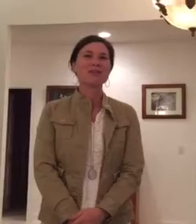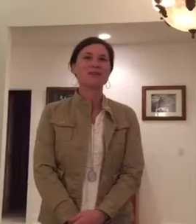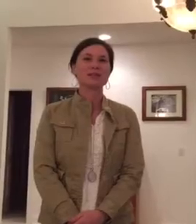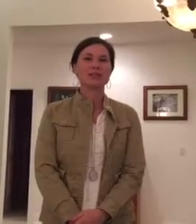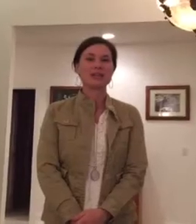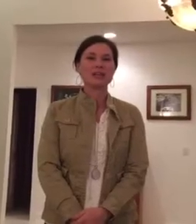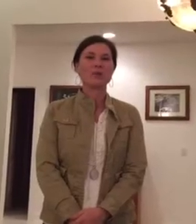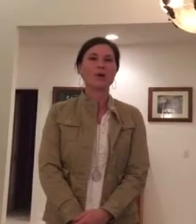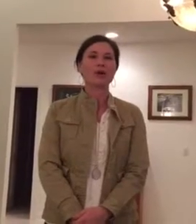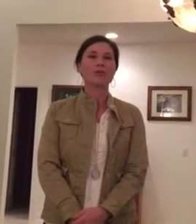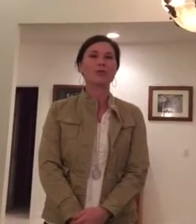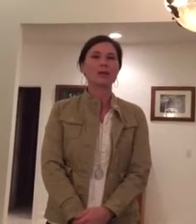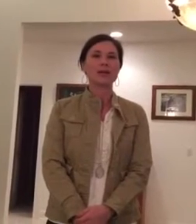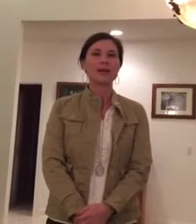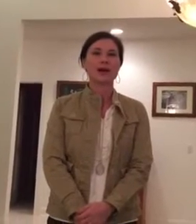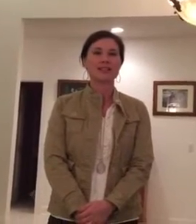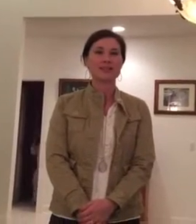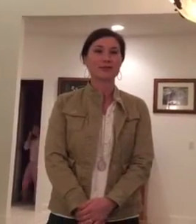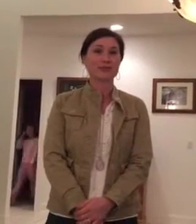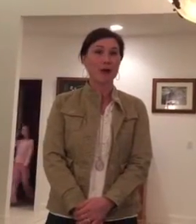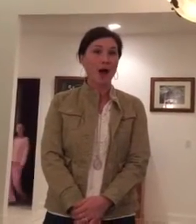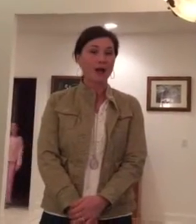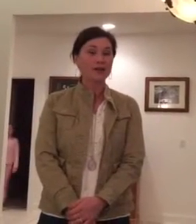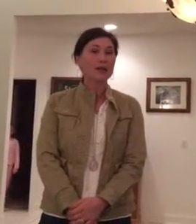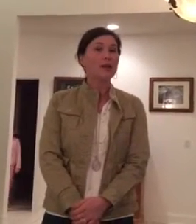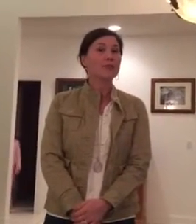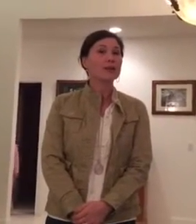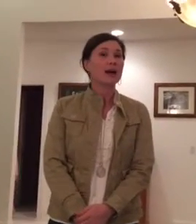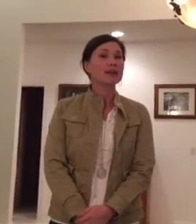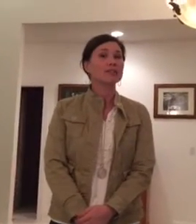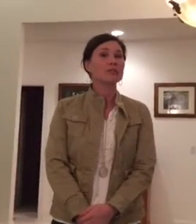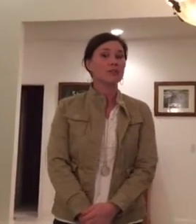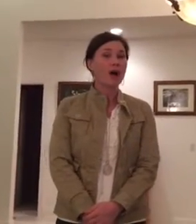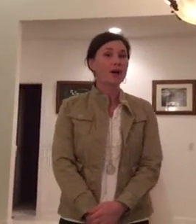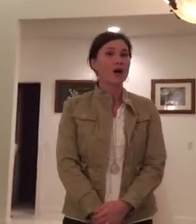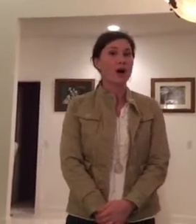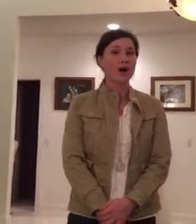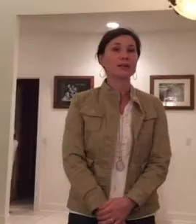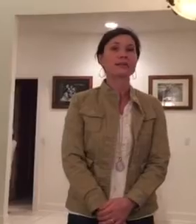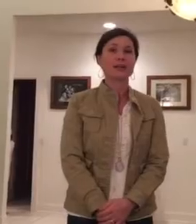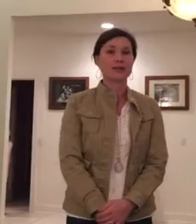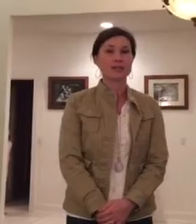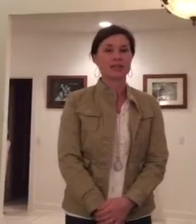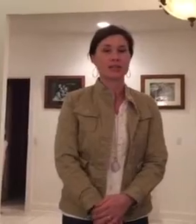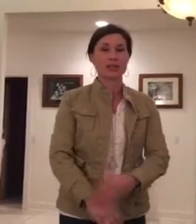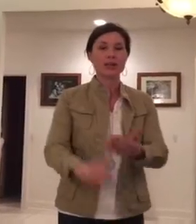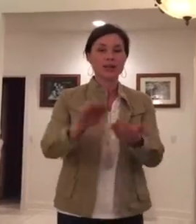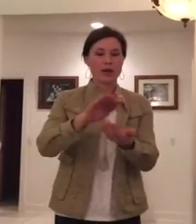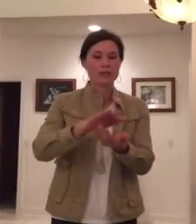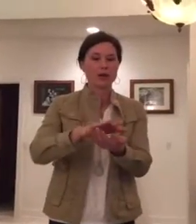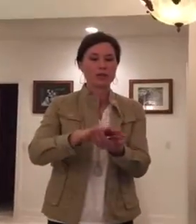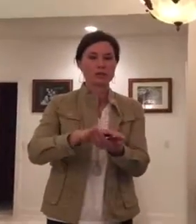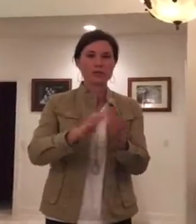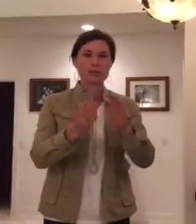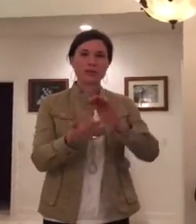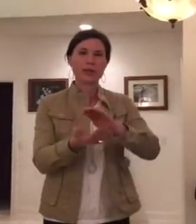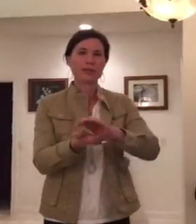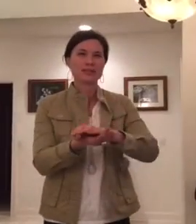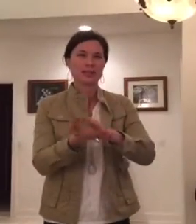Week 14, what are three kinds of rock? Three kinds of rock are sedimentary, and we're gonna do this with our hands like